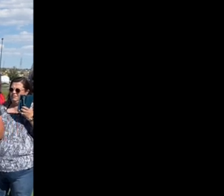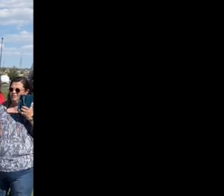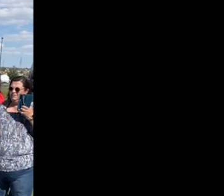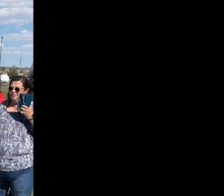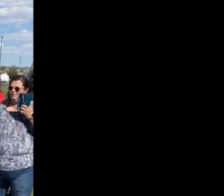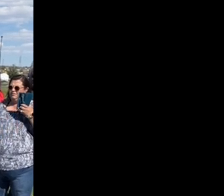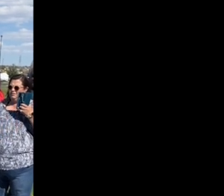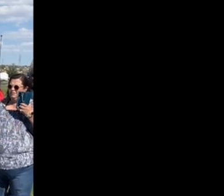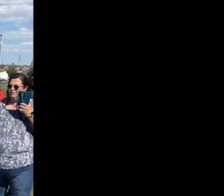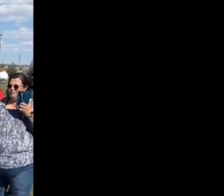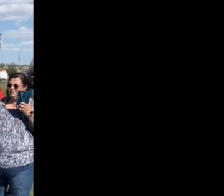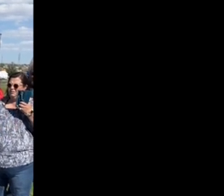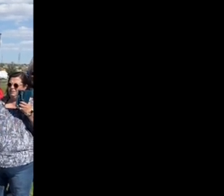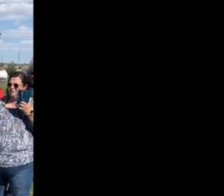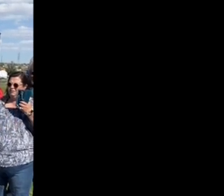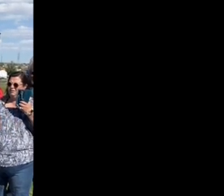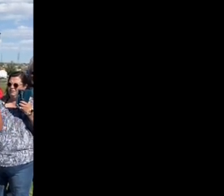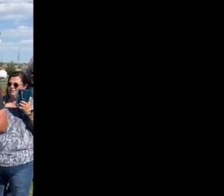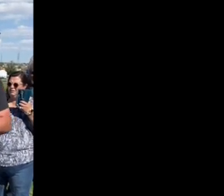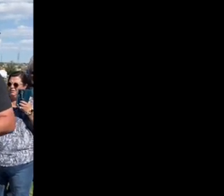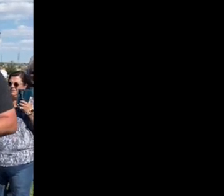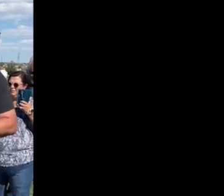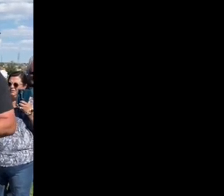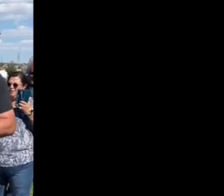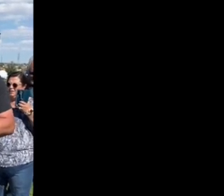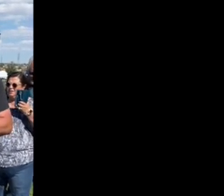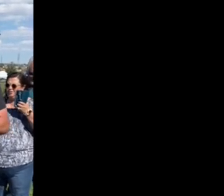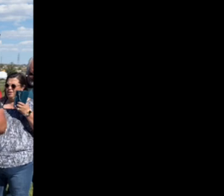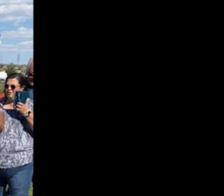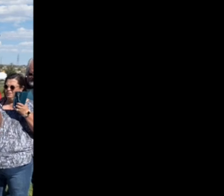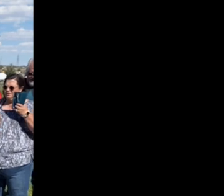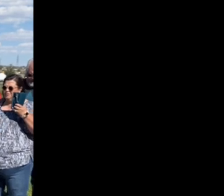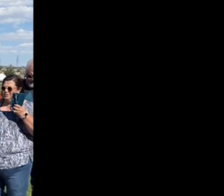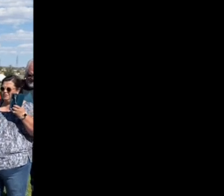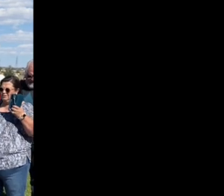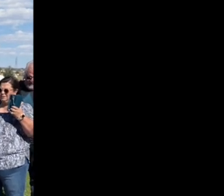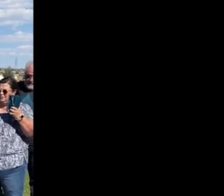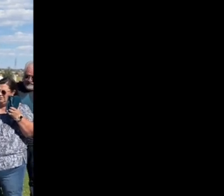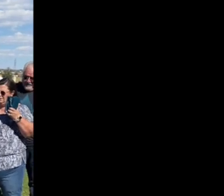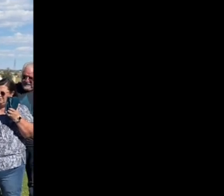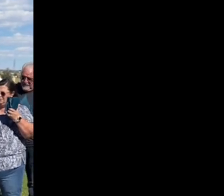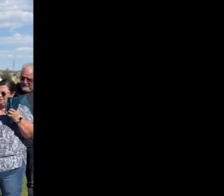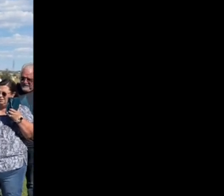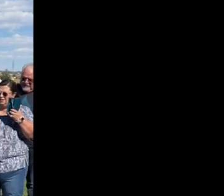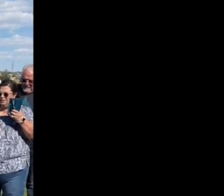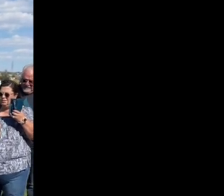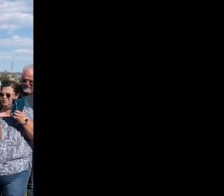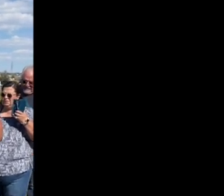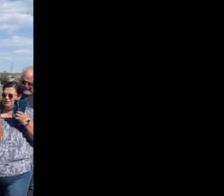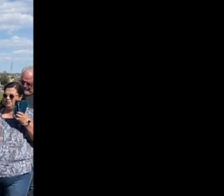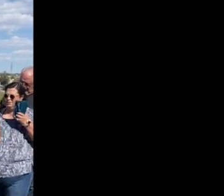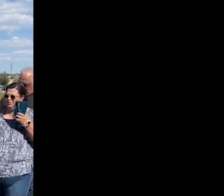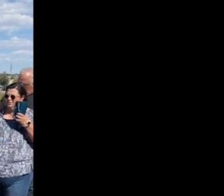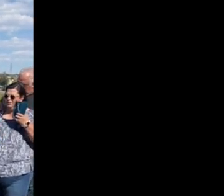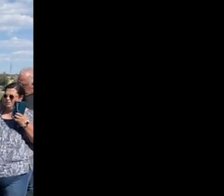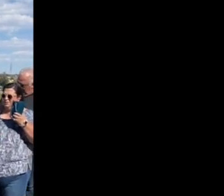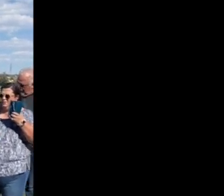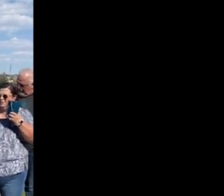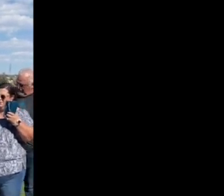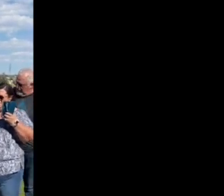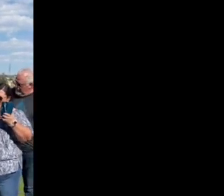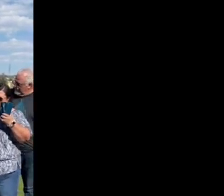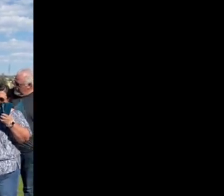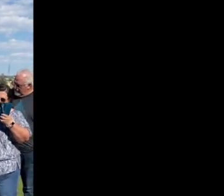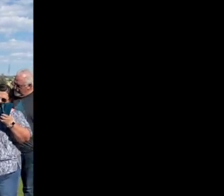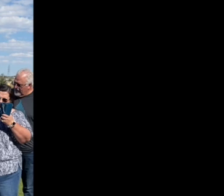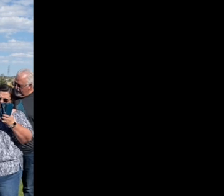and Audrey and Addie and Junior, Father. We just lift them up to you, God. We thank you, Father, for what you're doing in our lives.